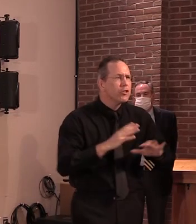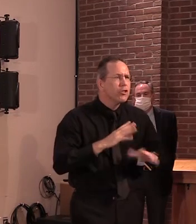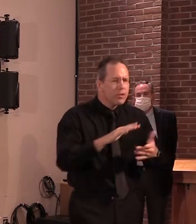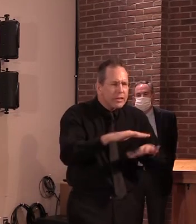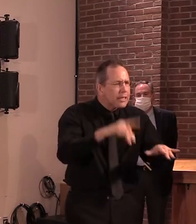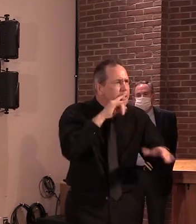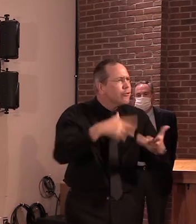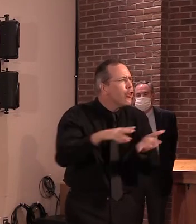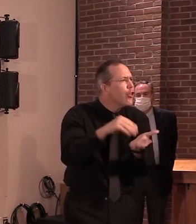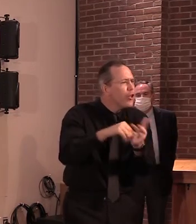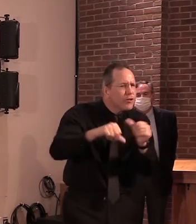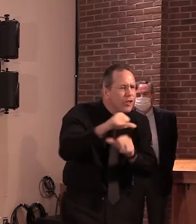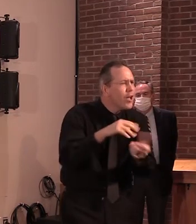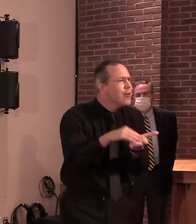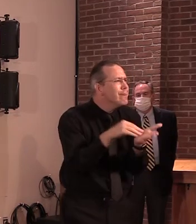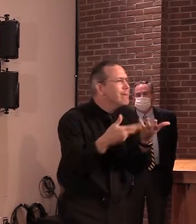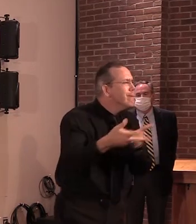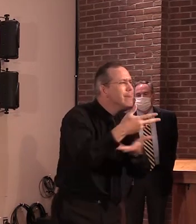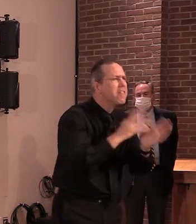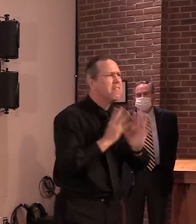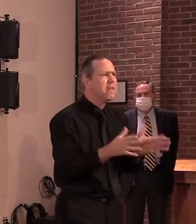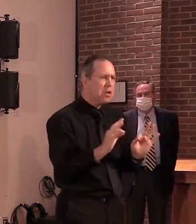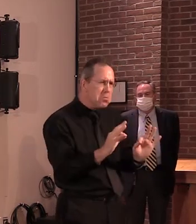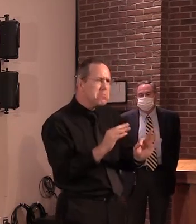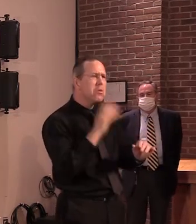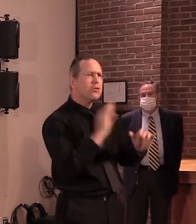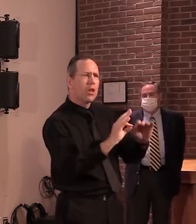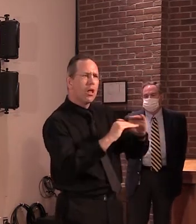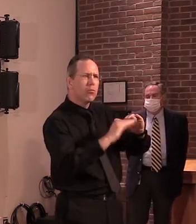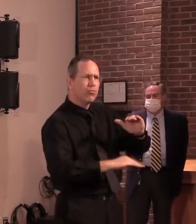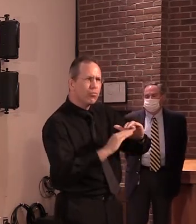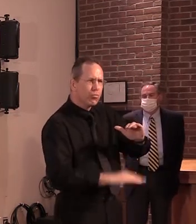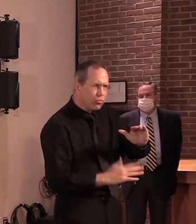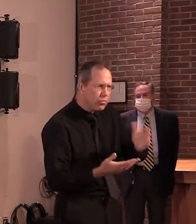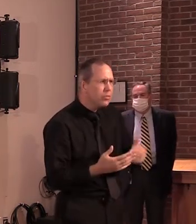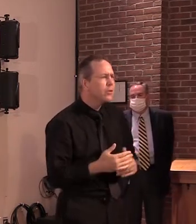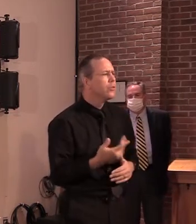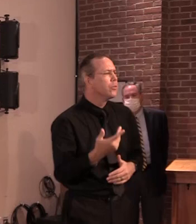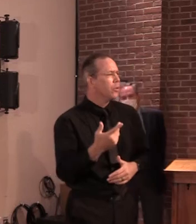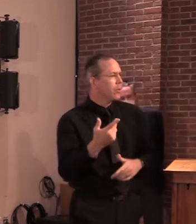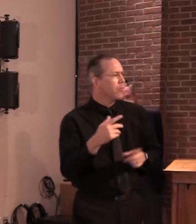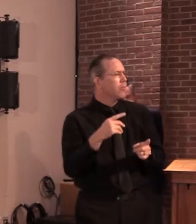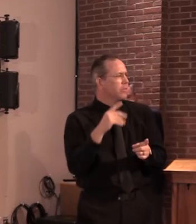sure my pediatric colleague, who's here with me today, will speak more to.